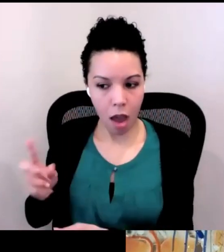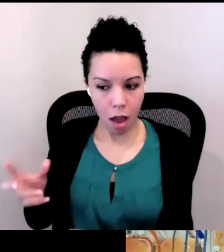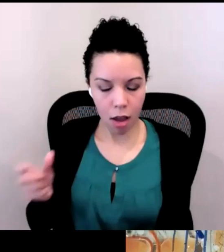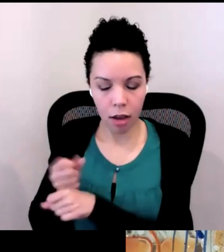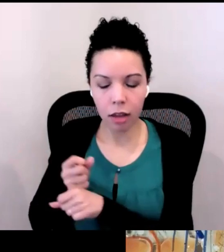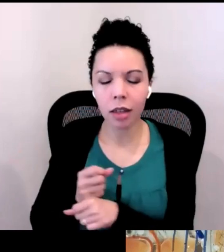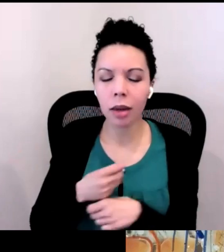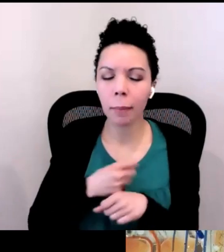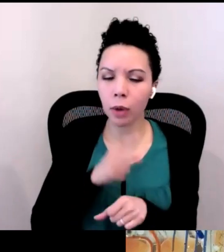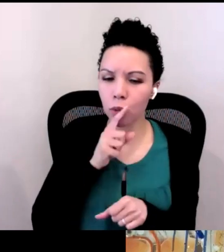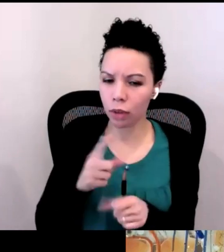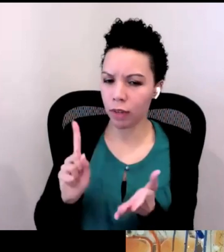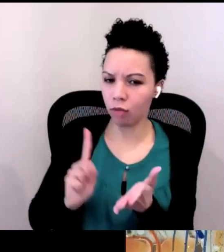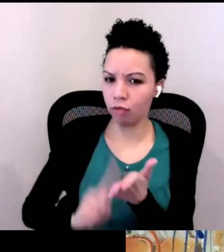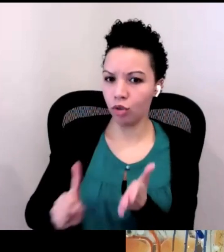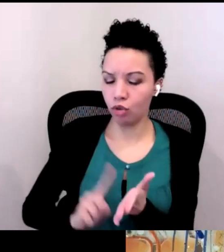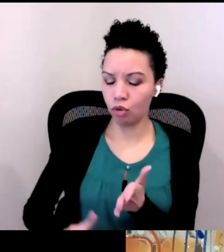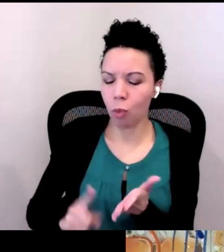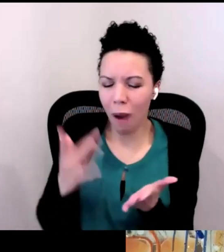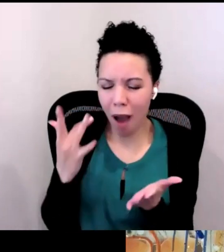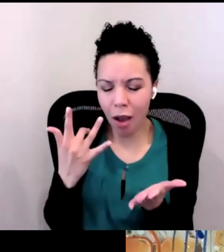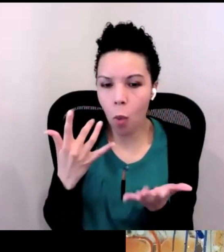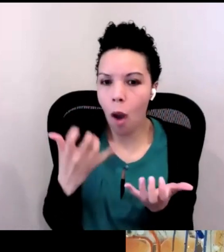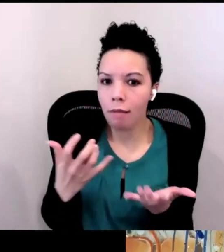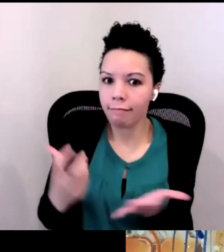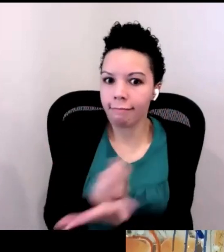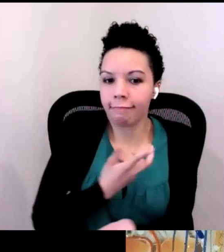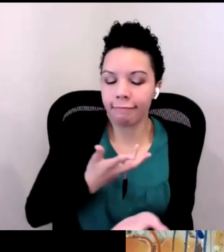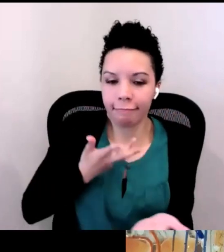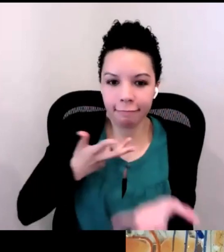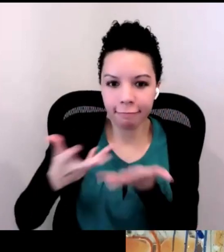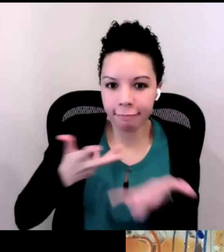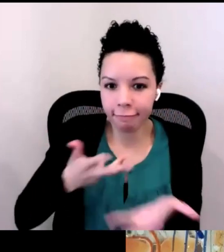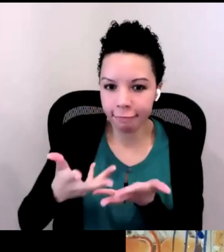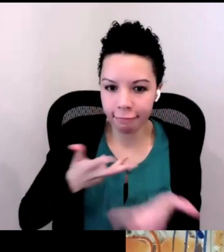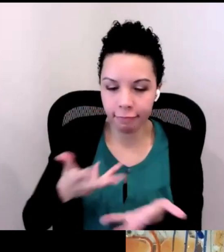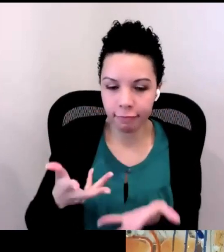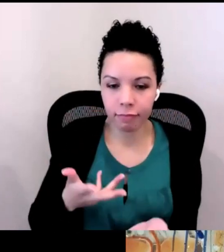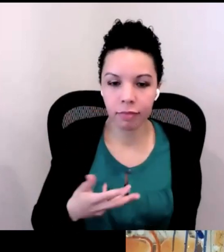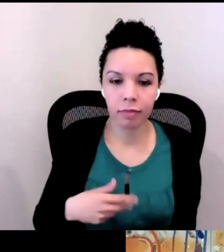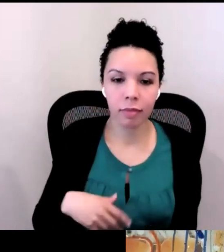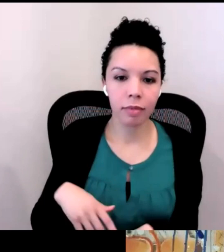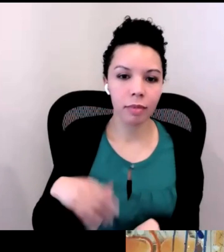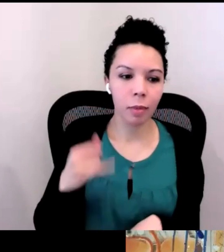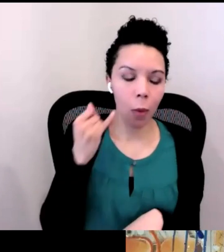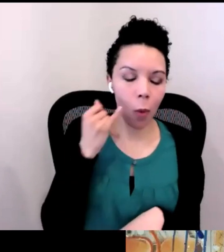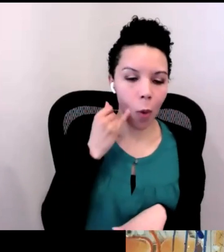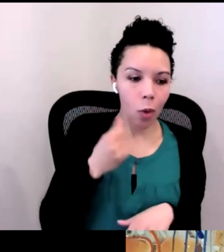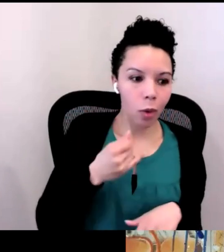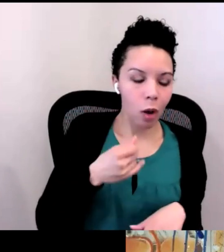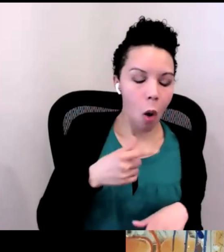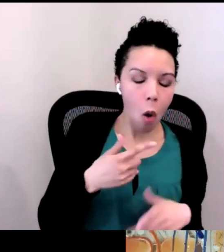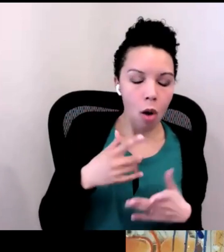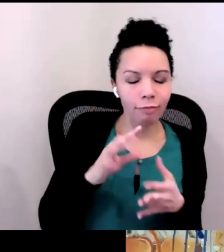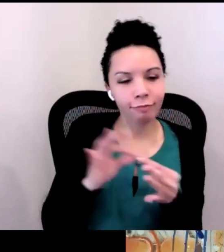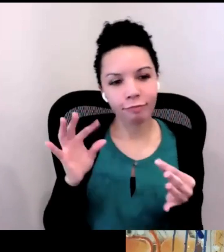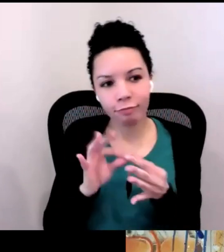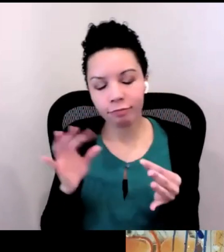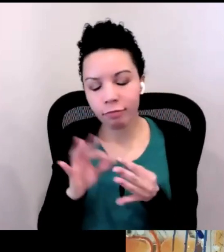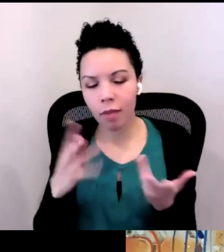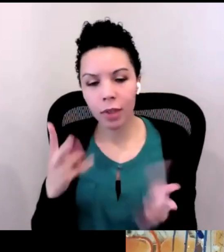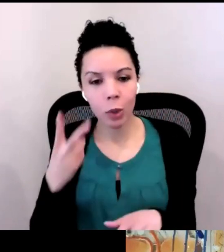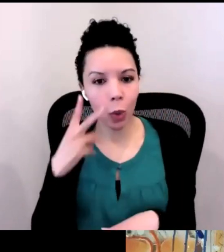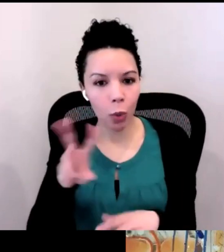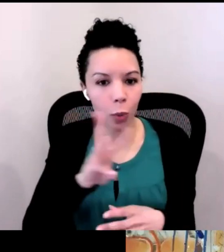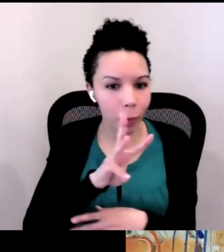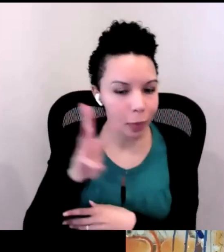have a conversation. It's not, it becomes an icebreaker when you can mention, I saw this on your website, or I read this great article about you, or I